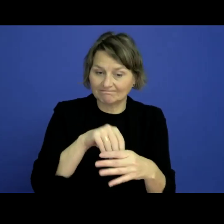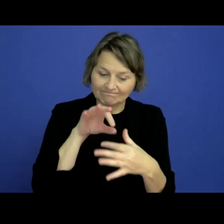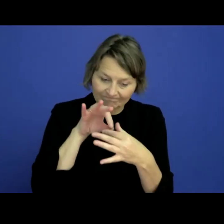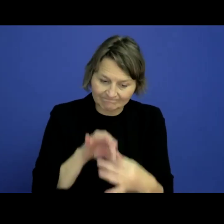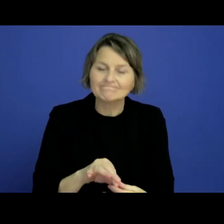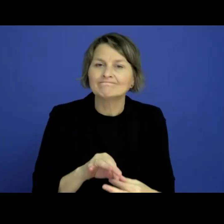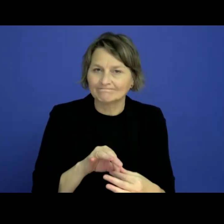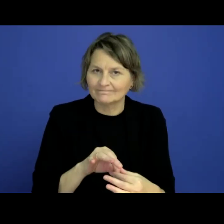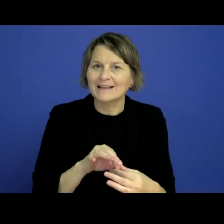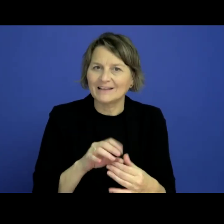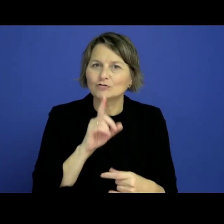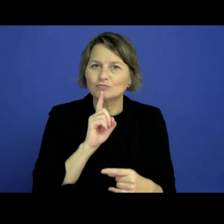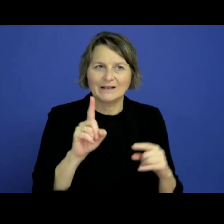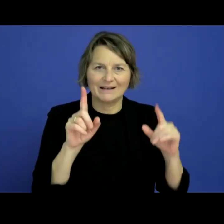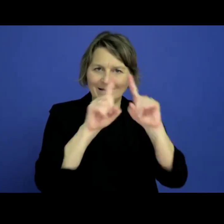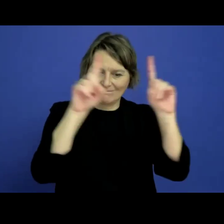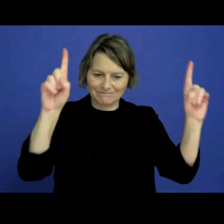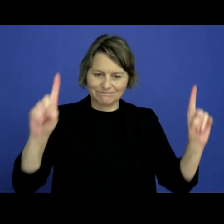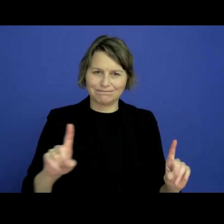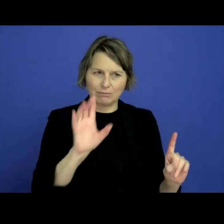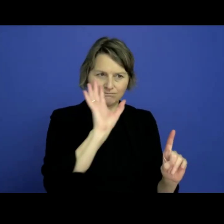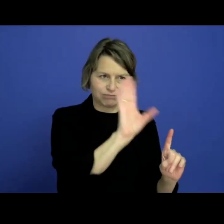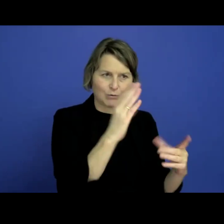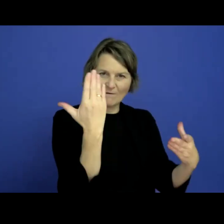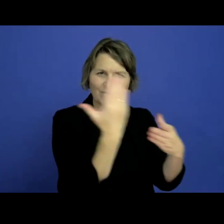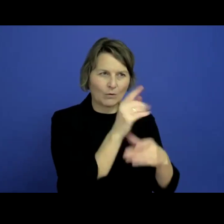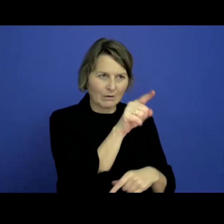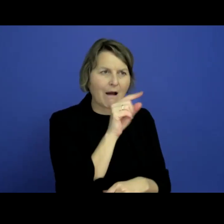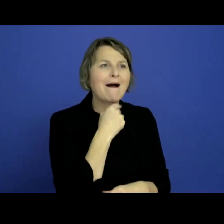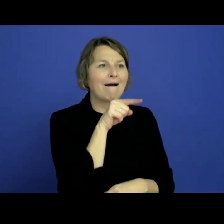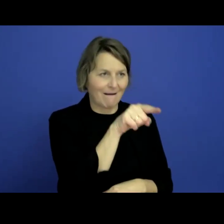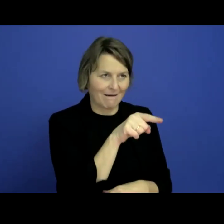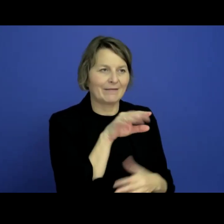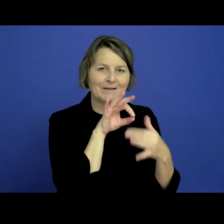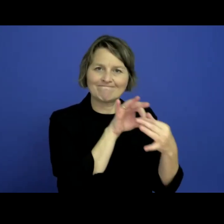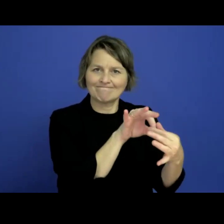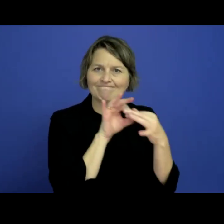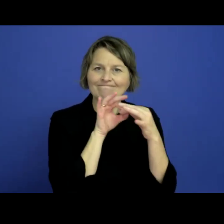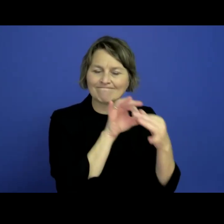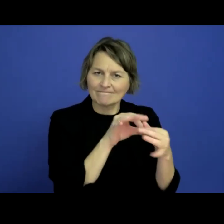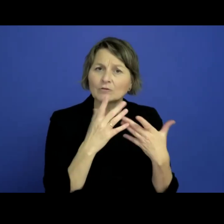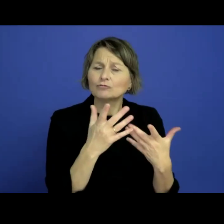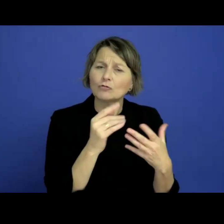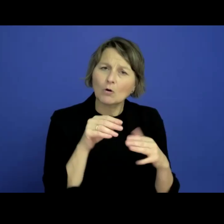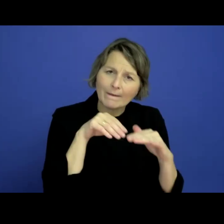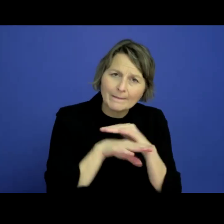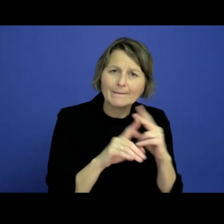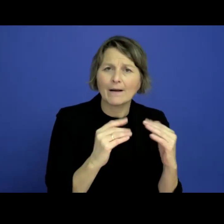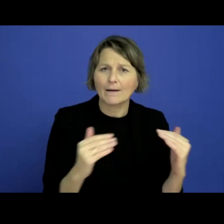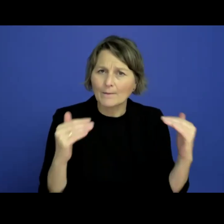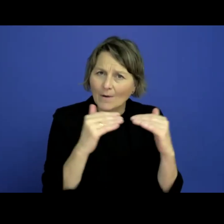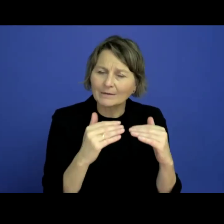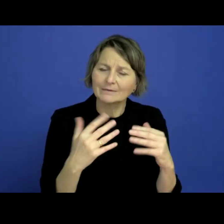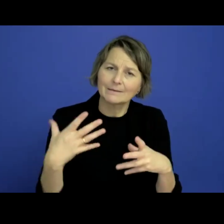shoulders on the practical side, and they play a key role in advancing equity, accessibility, and empowerment of the